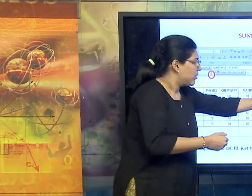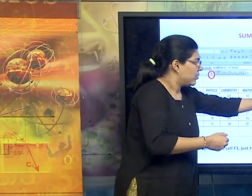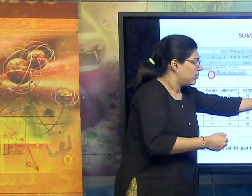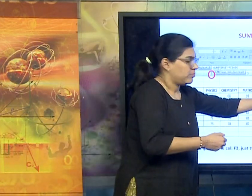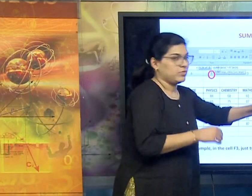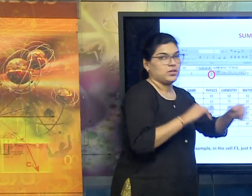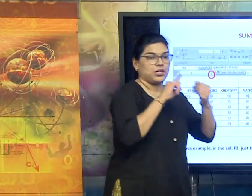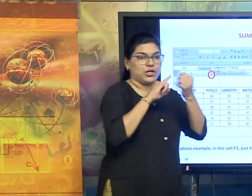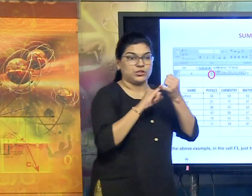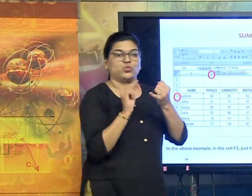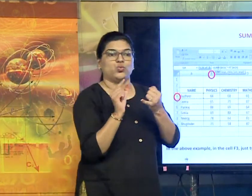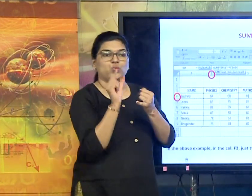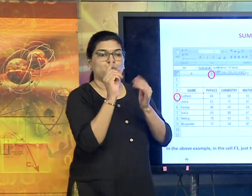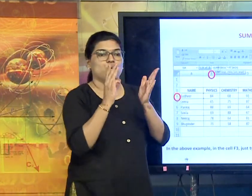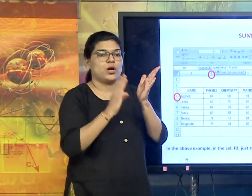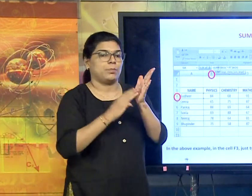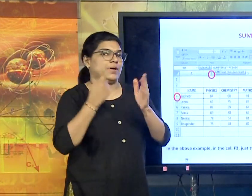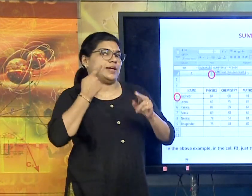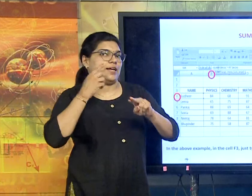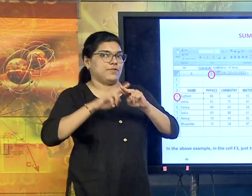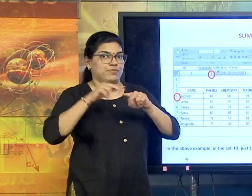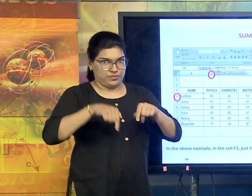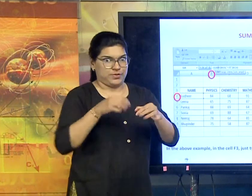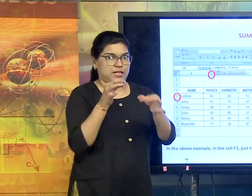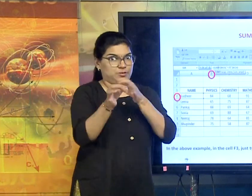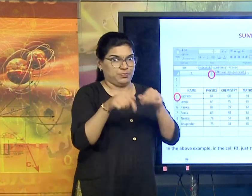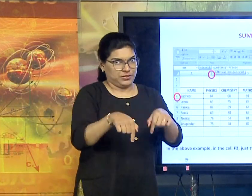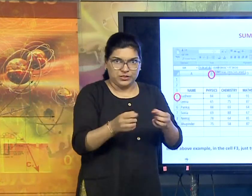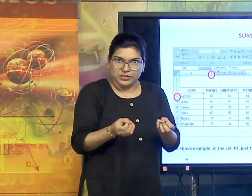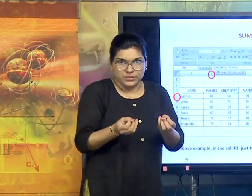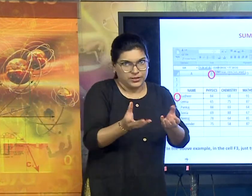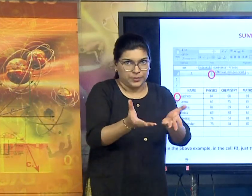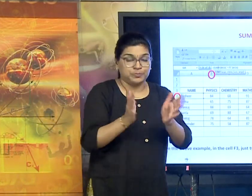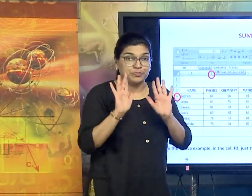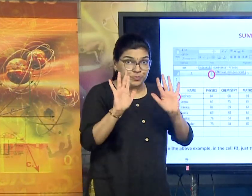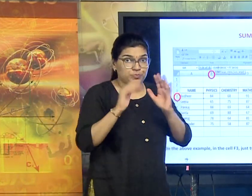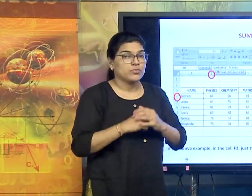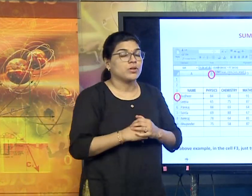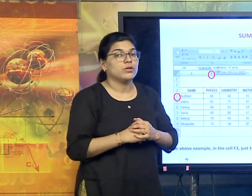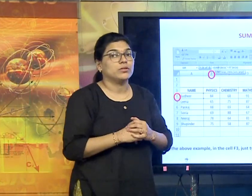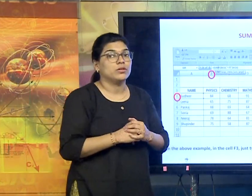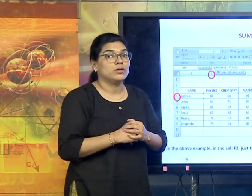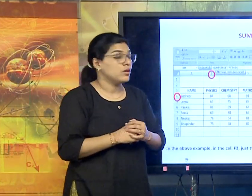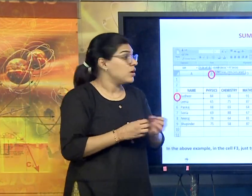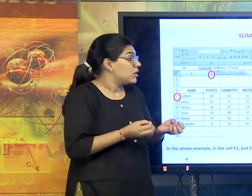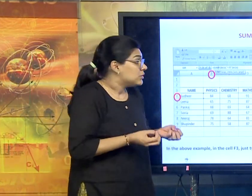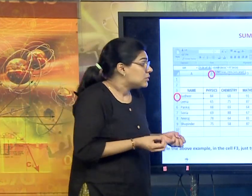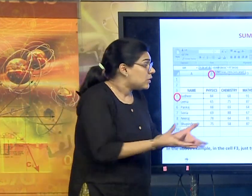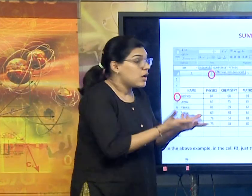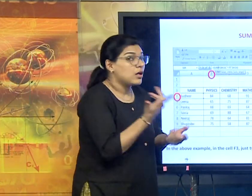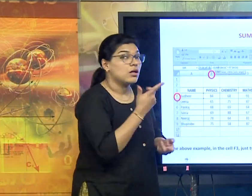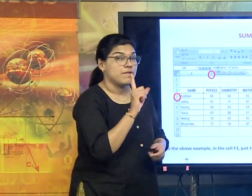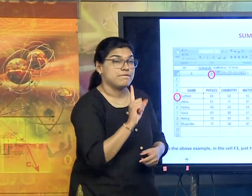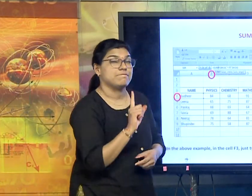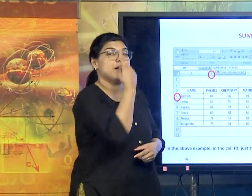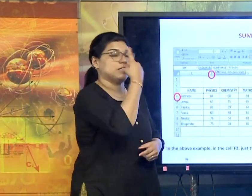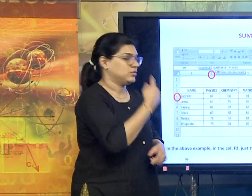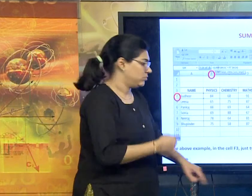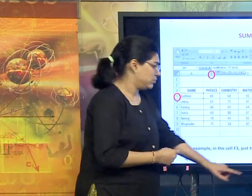and we have to do the calculation of different subjects and the total of the subjects we have to find.